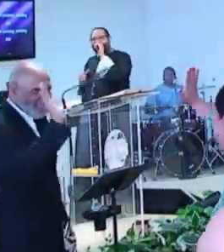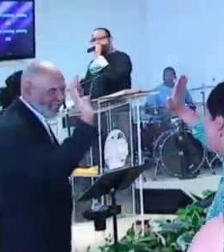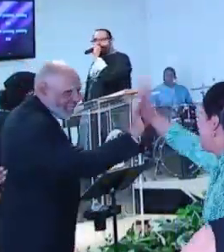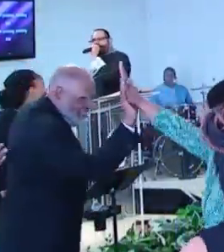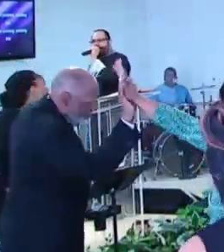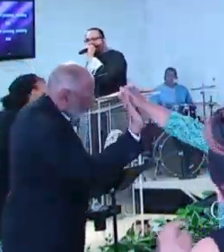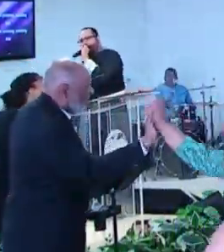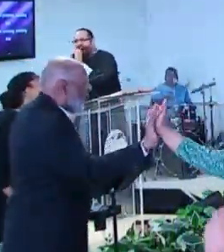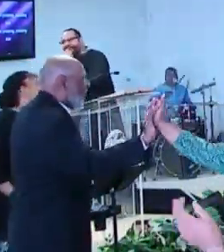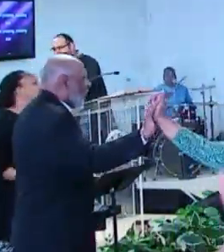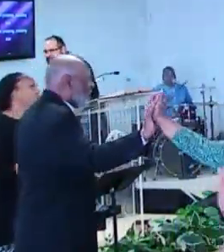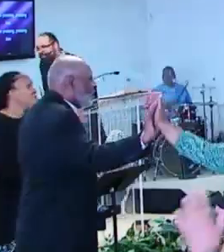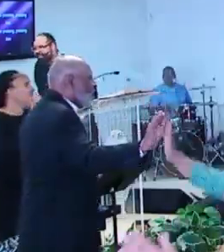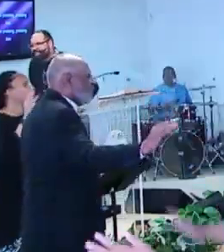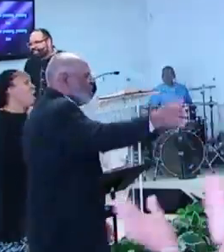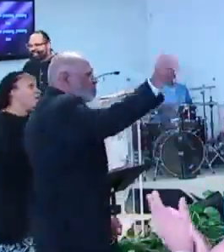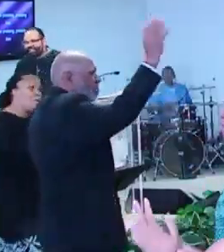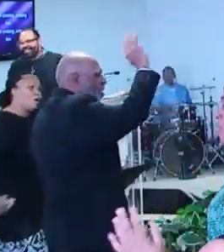he had to break my legs.